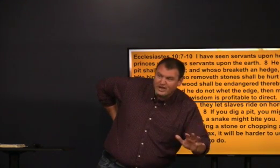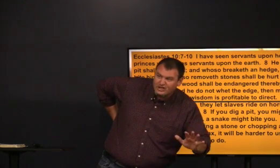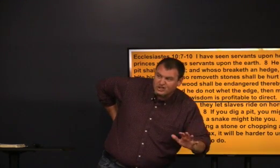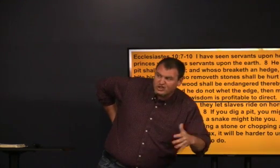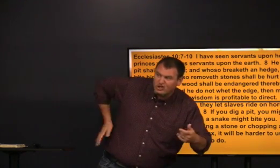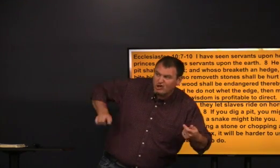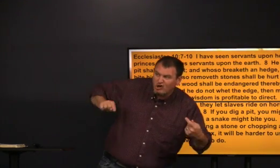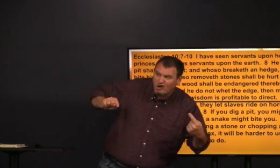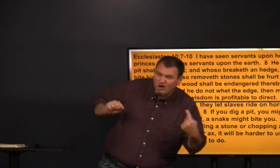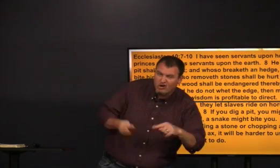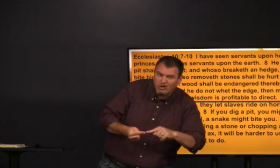Finish. Hurt.